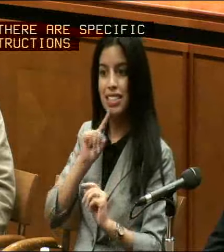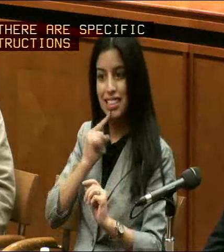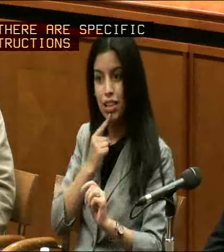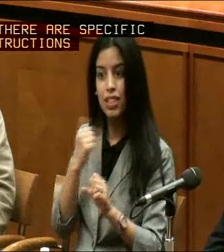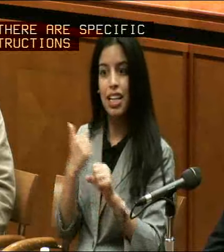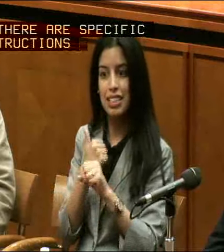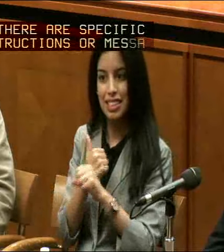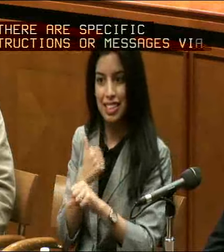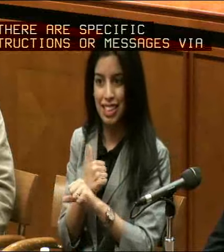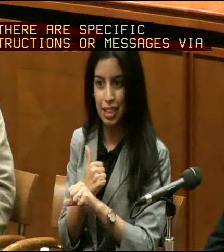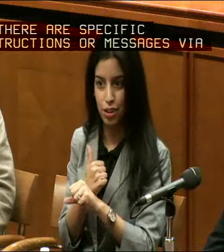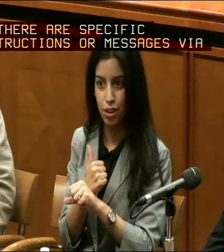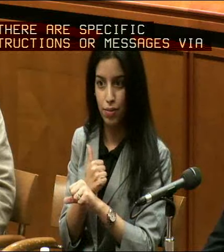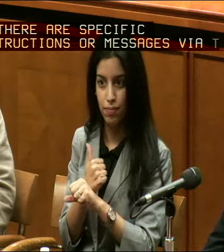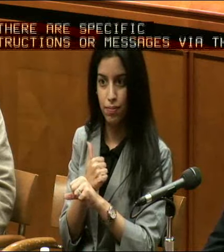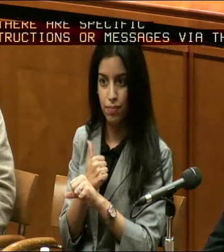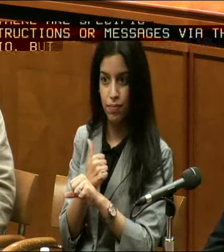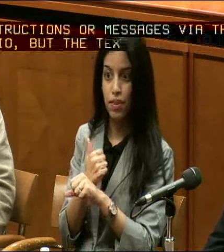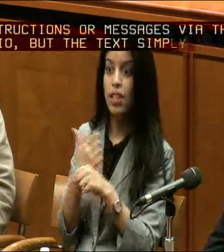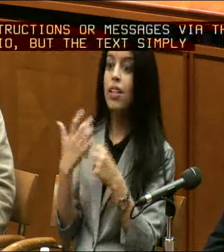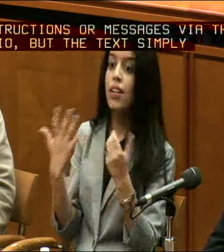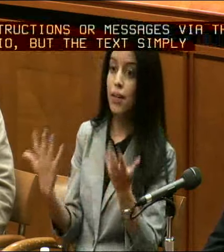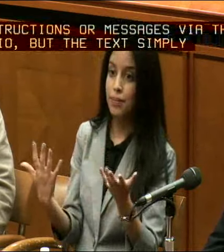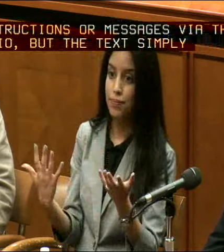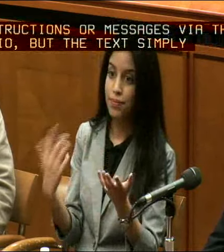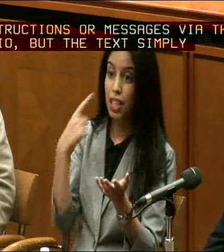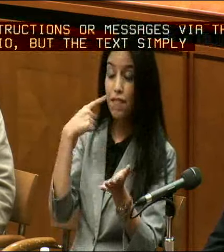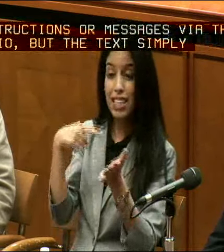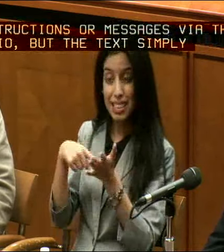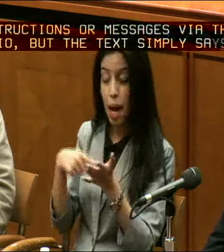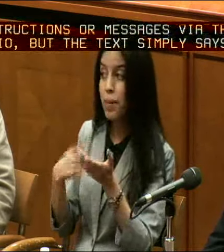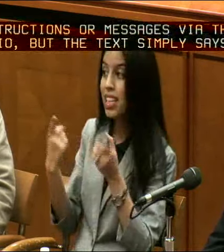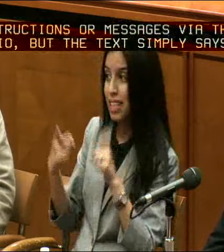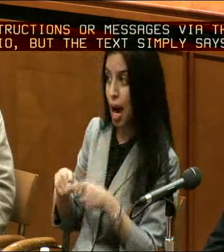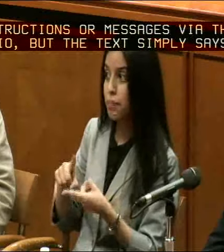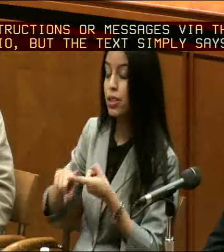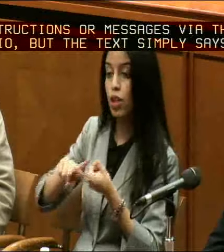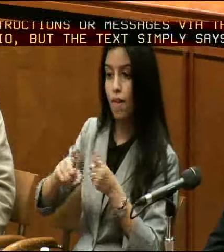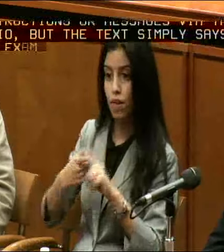hard of hearing individuals at a serious disadvantage and in serious danger.